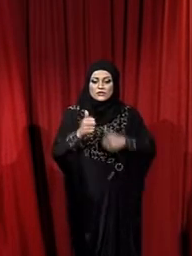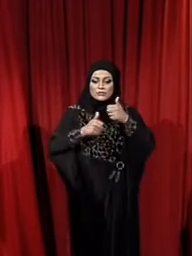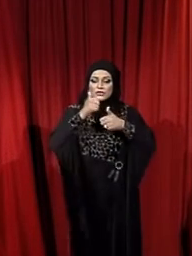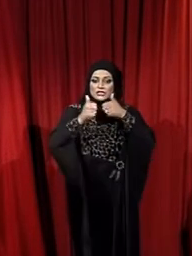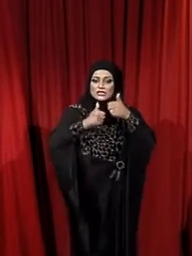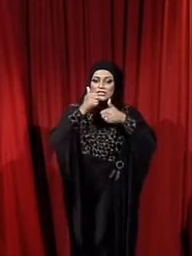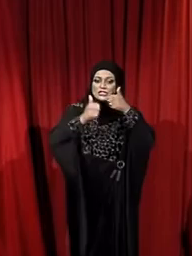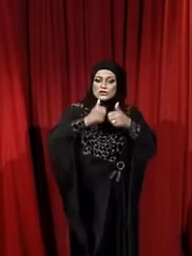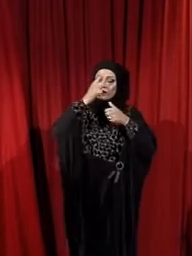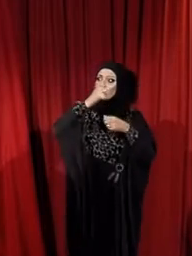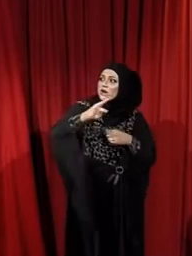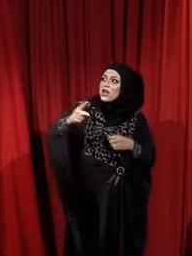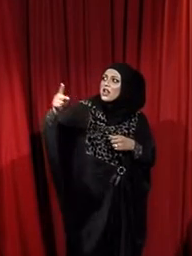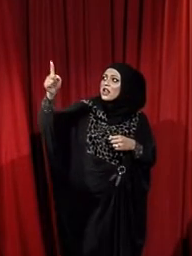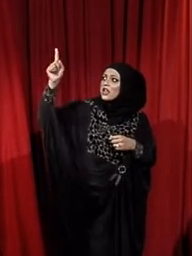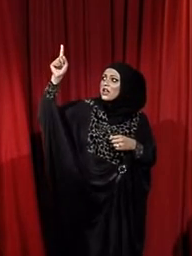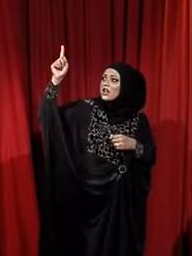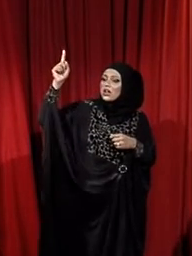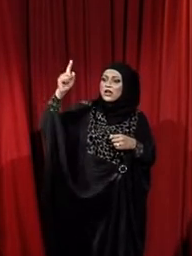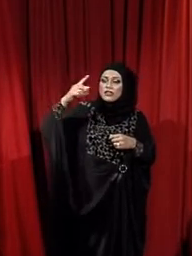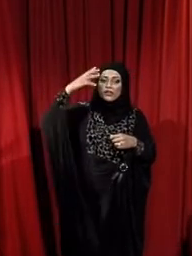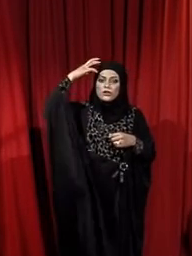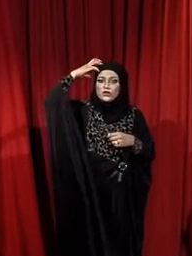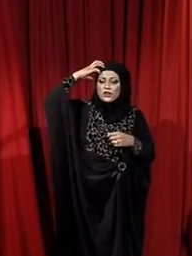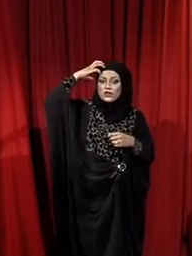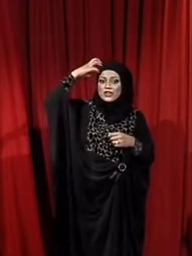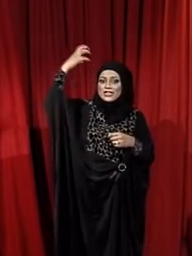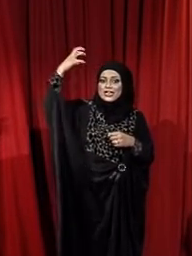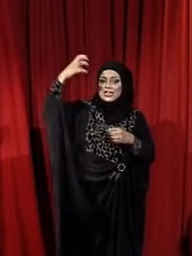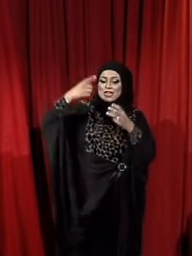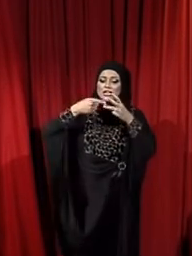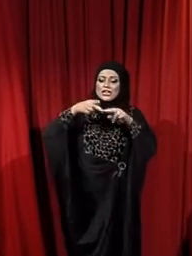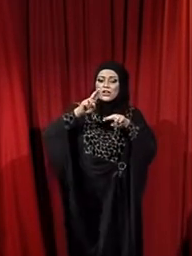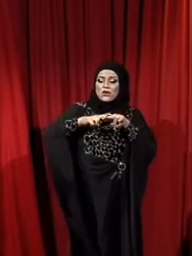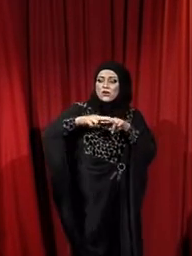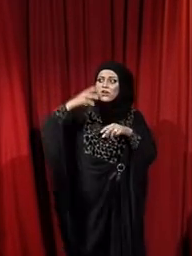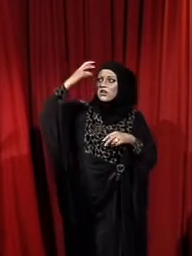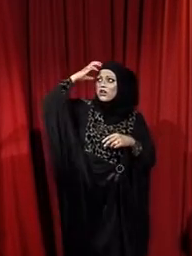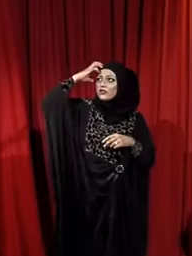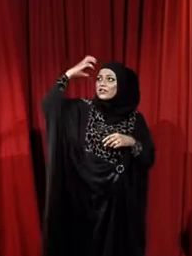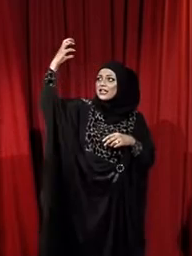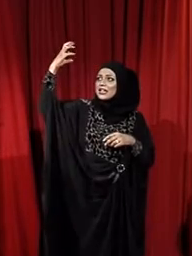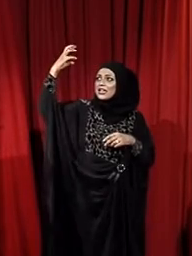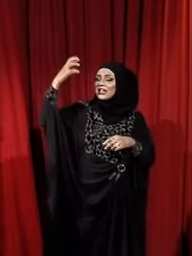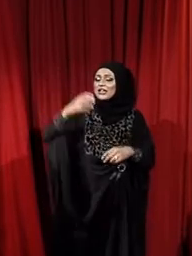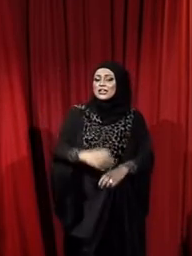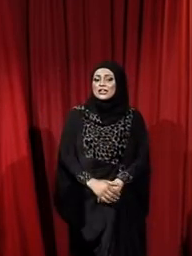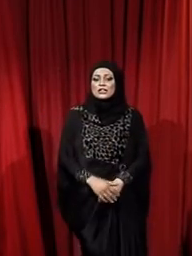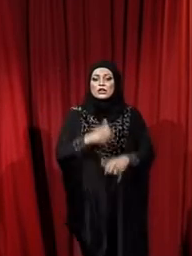Praise be to Allah, the King of